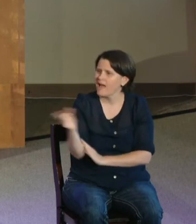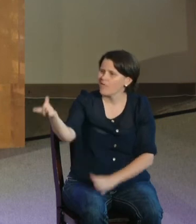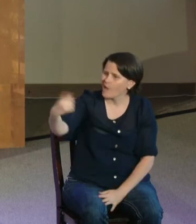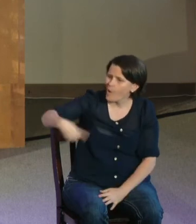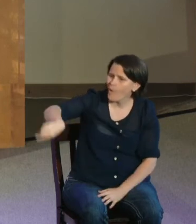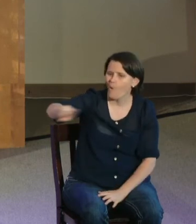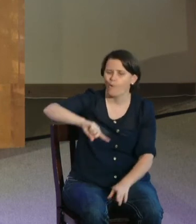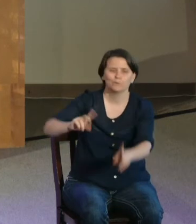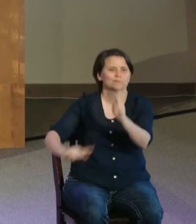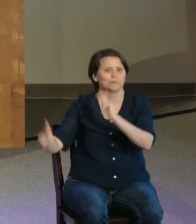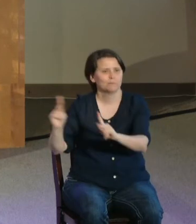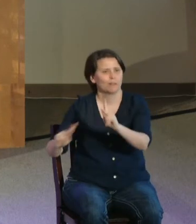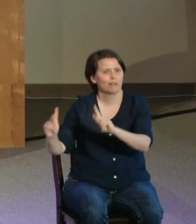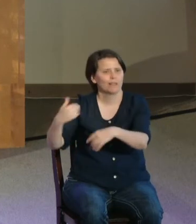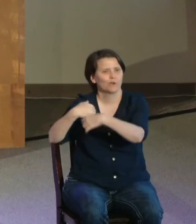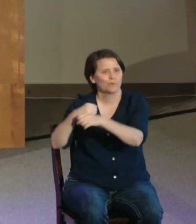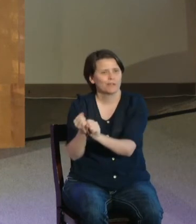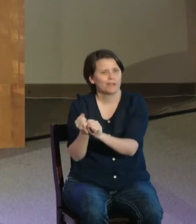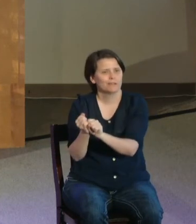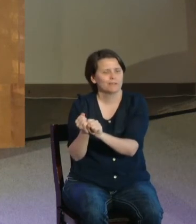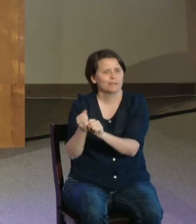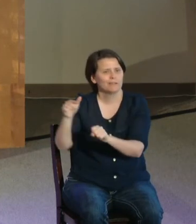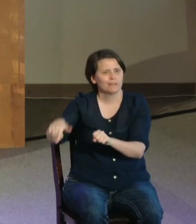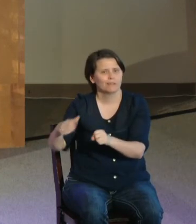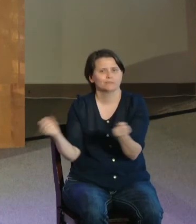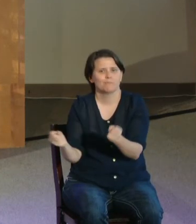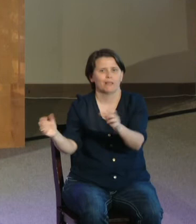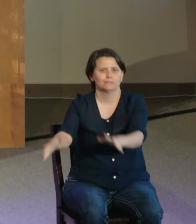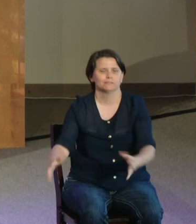who created this mess.